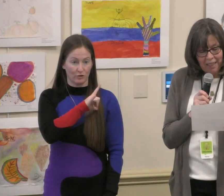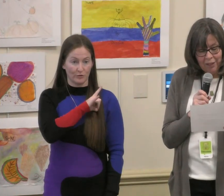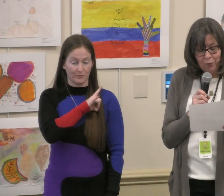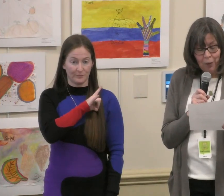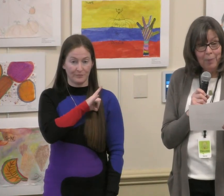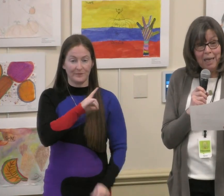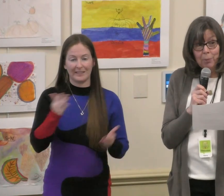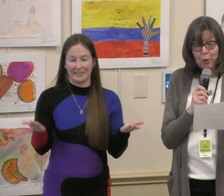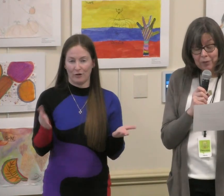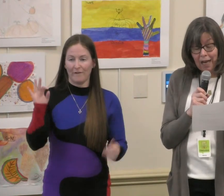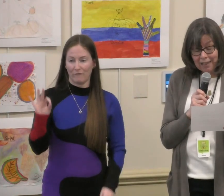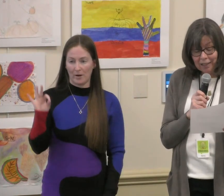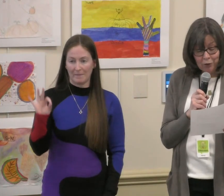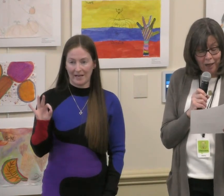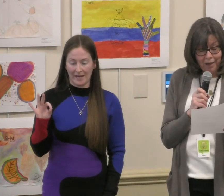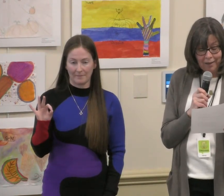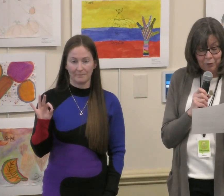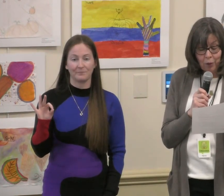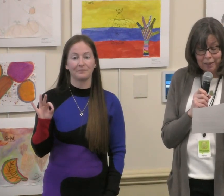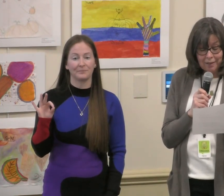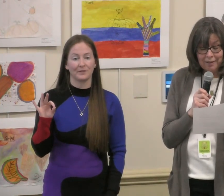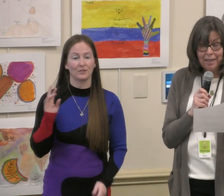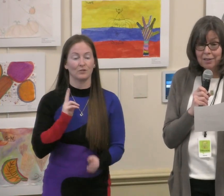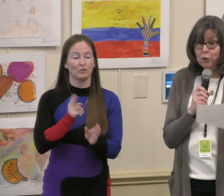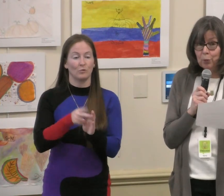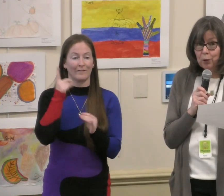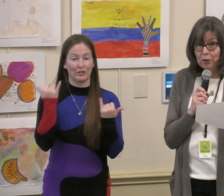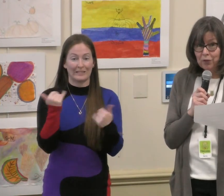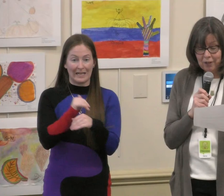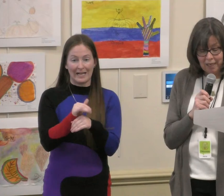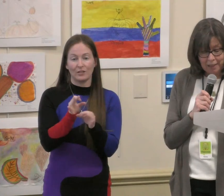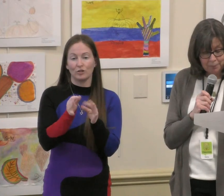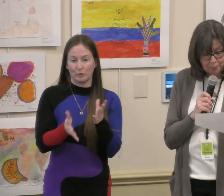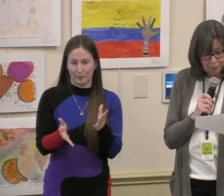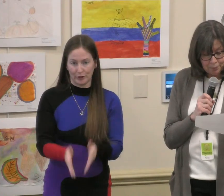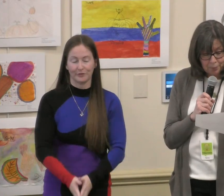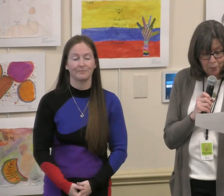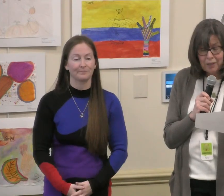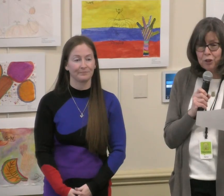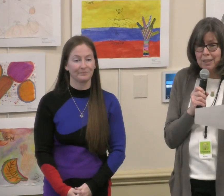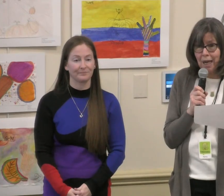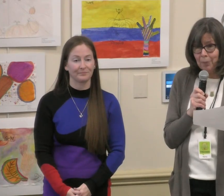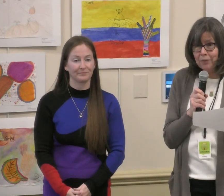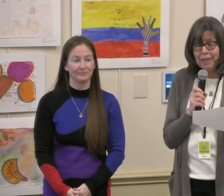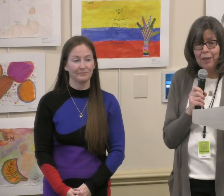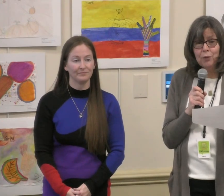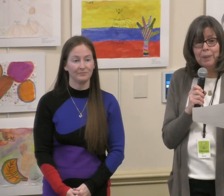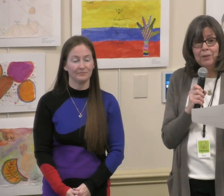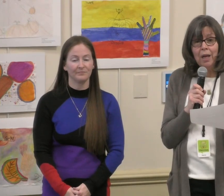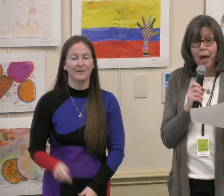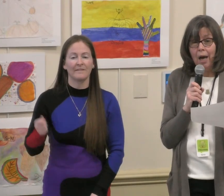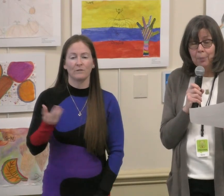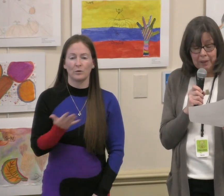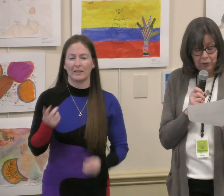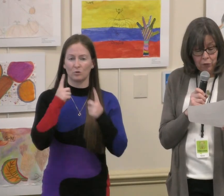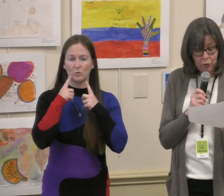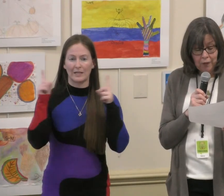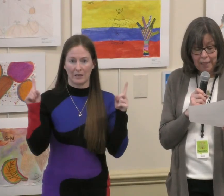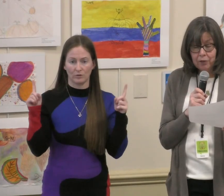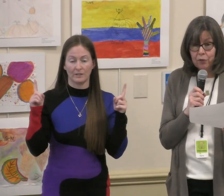in Framingham, who have kindly joined us as interpreters tonight. Just a couple of announcements. Please do silence your